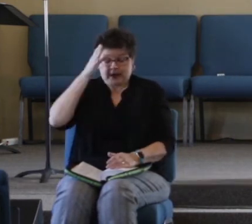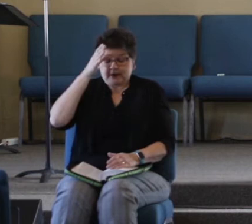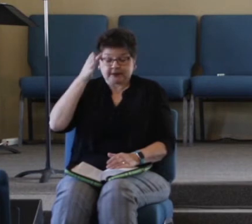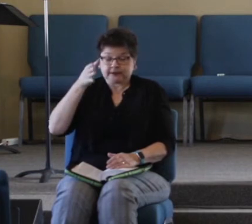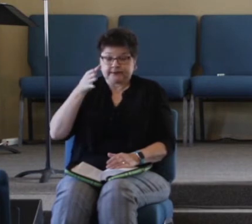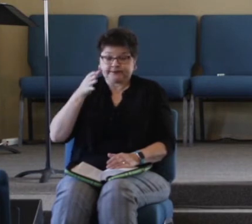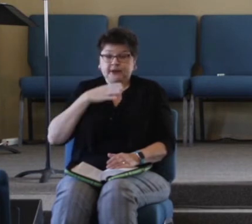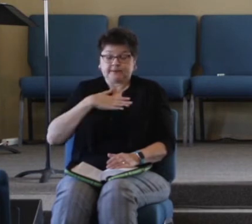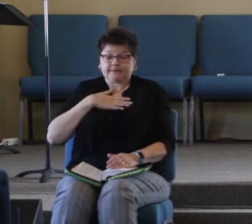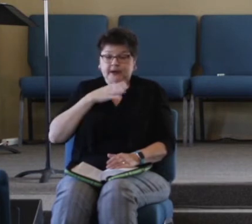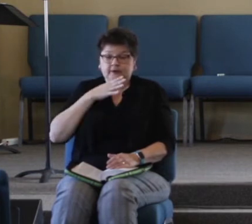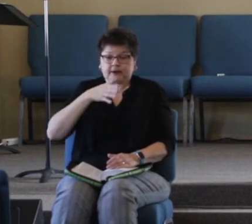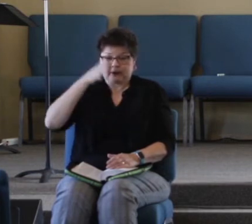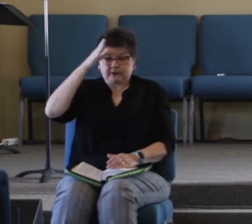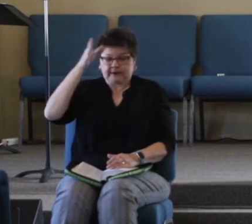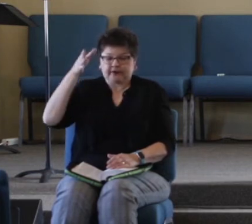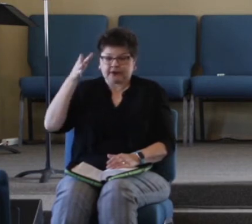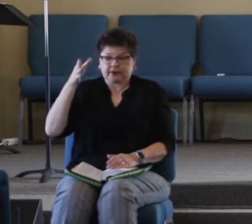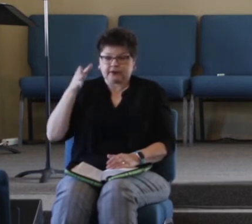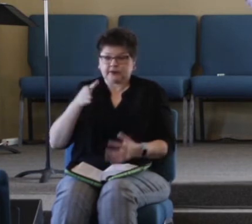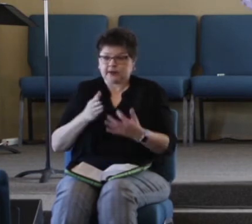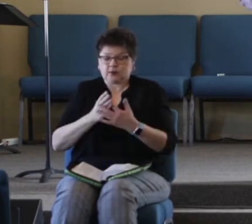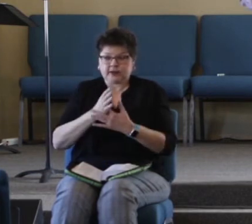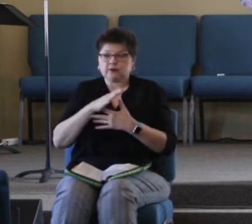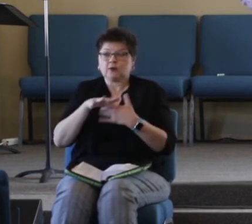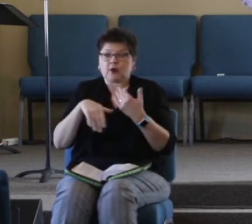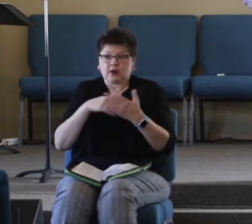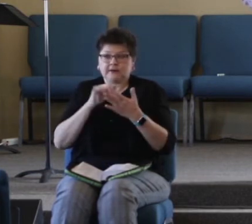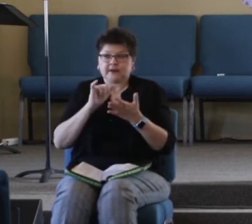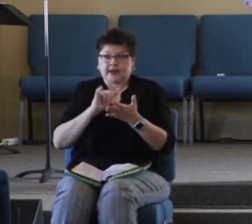My grandmother and grandfather, they went through all of that,